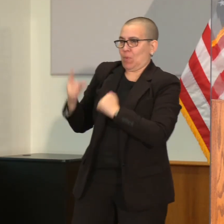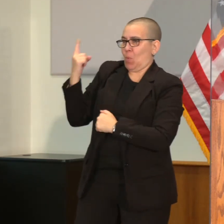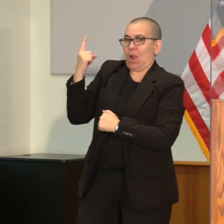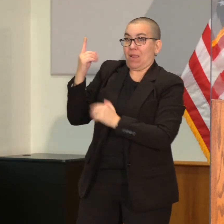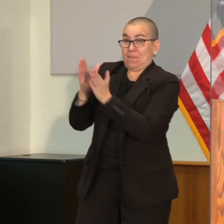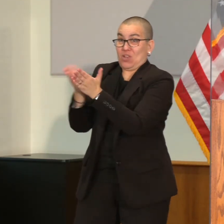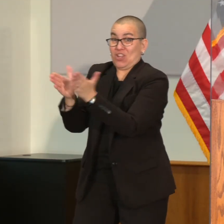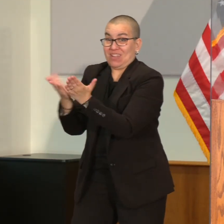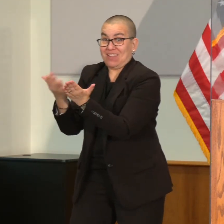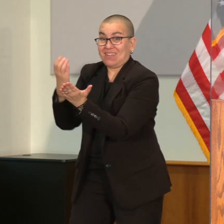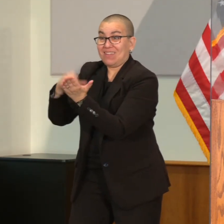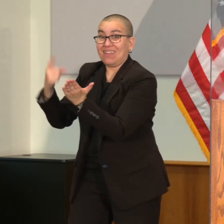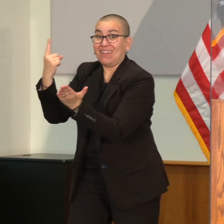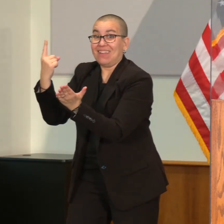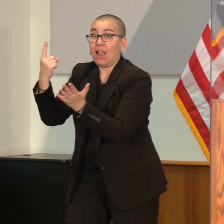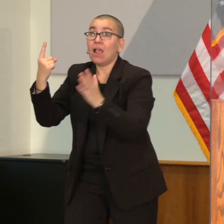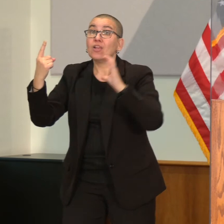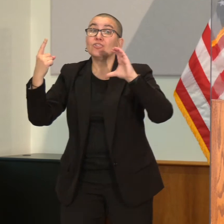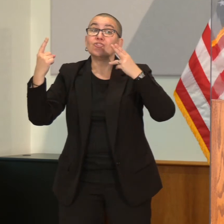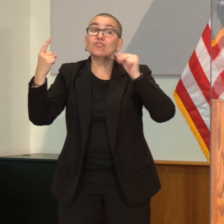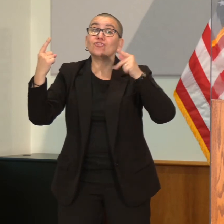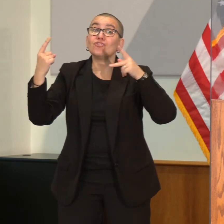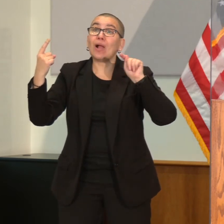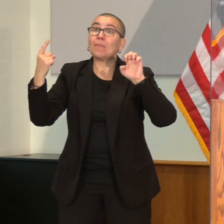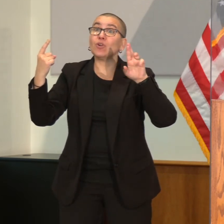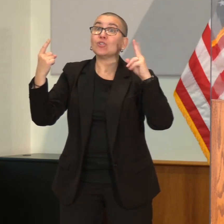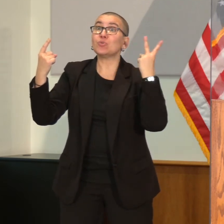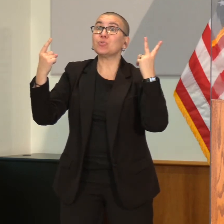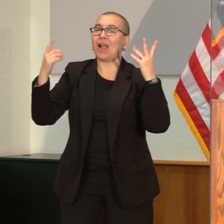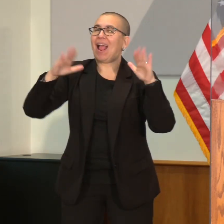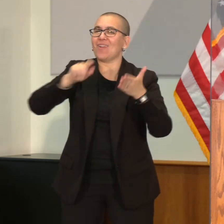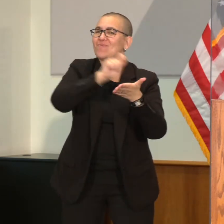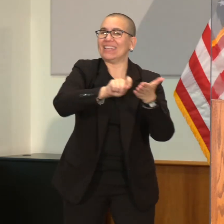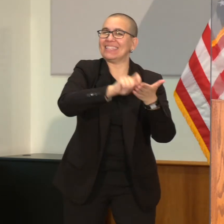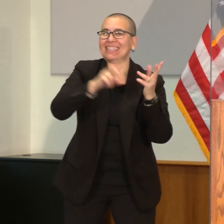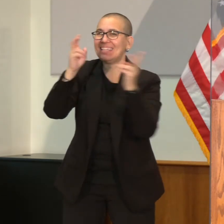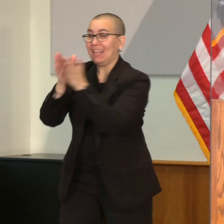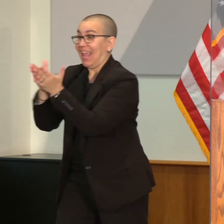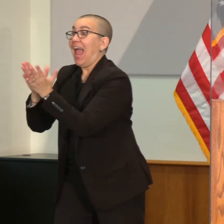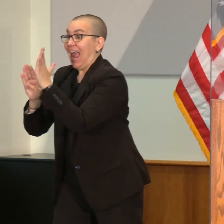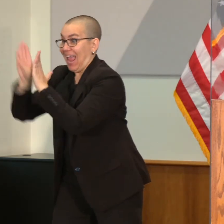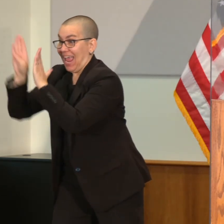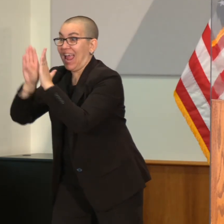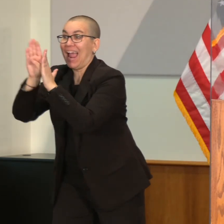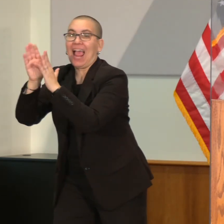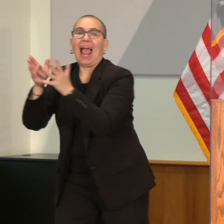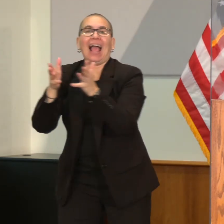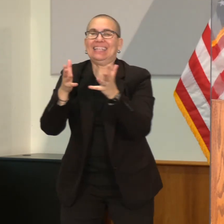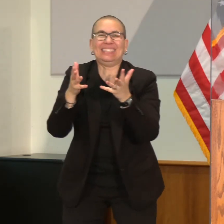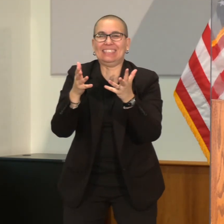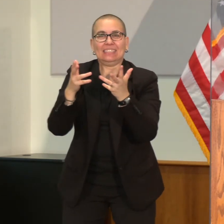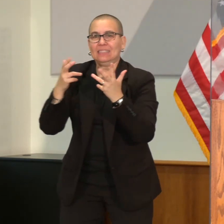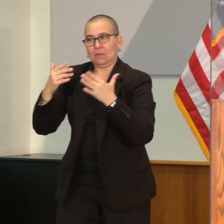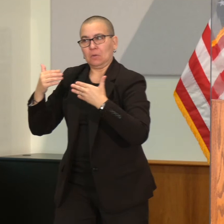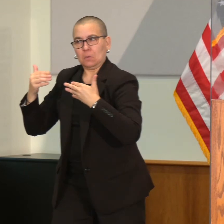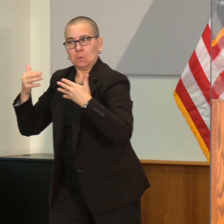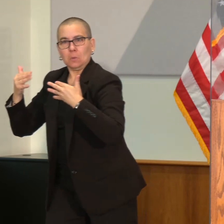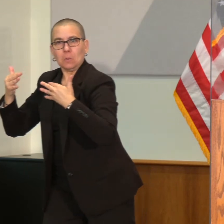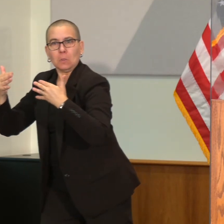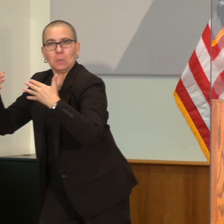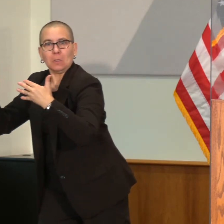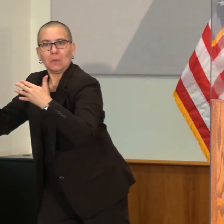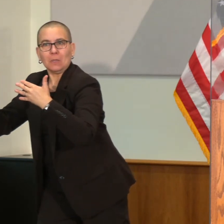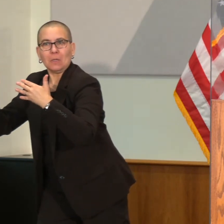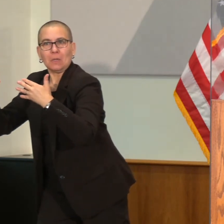written. The Post Board took some incredibly good steps last week, but that's just the beginning as well. Minnesotans are calling